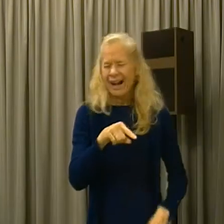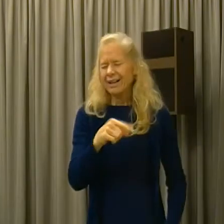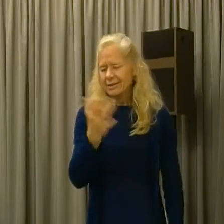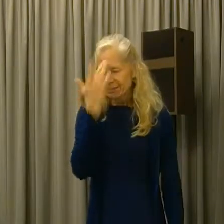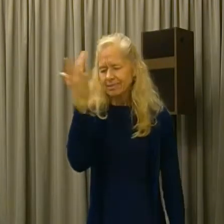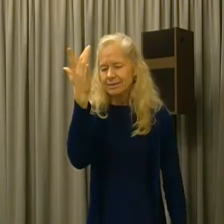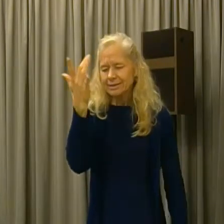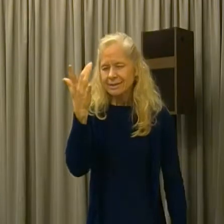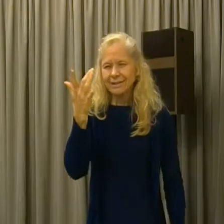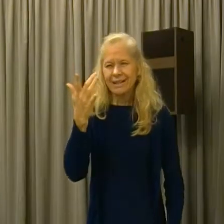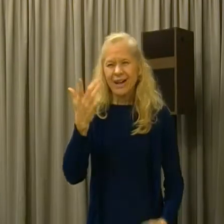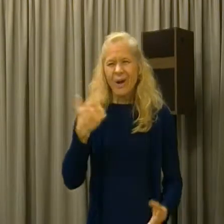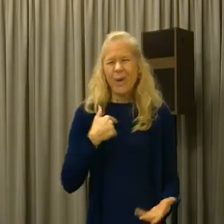We know our problems in life,